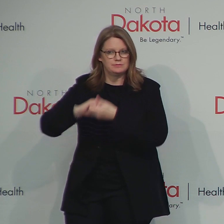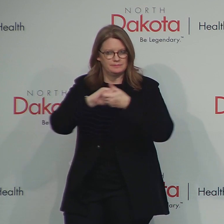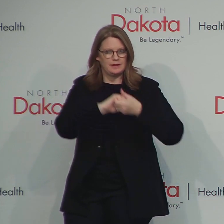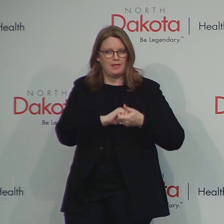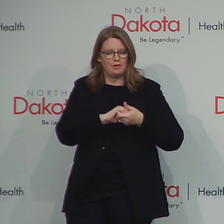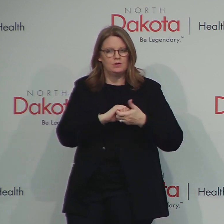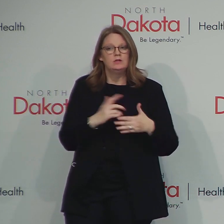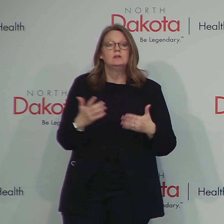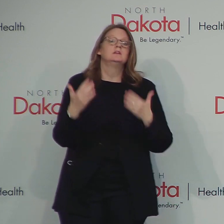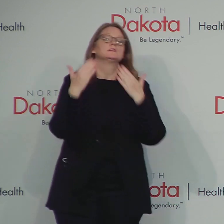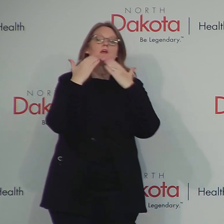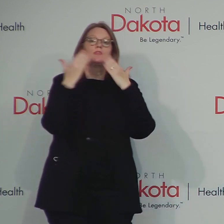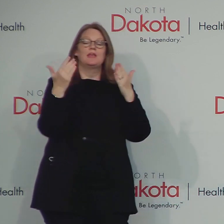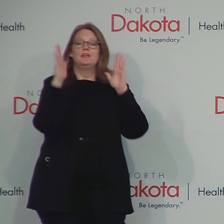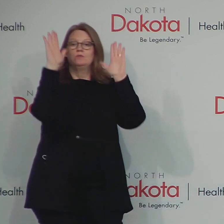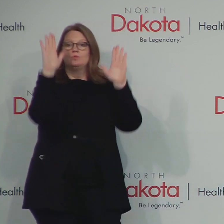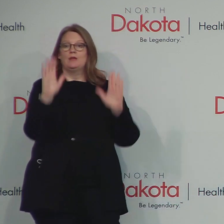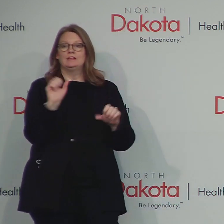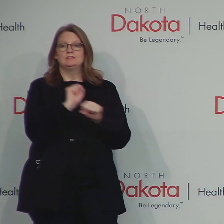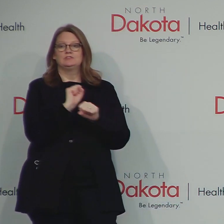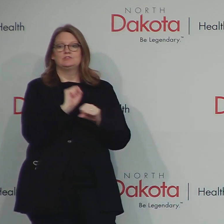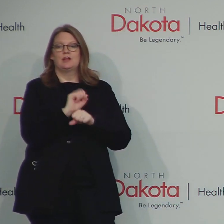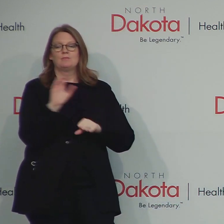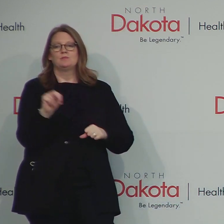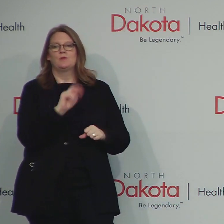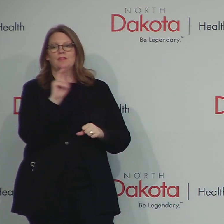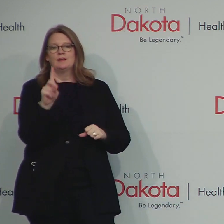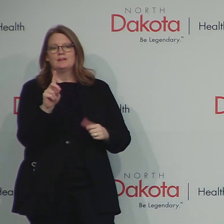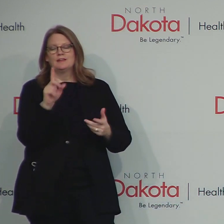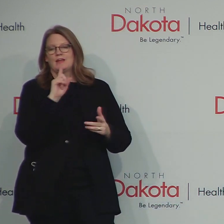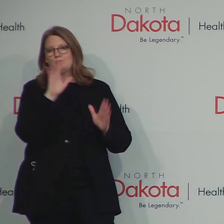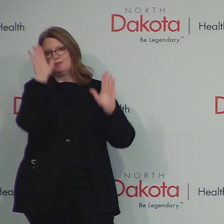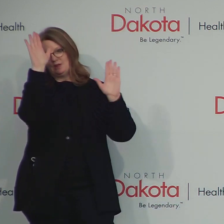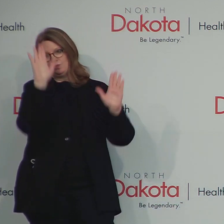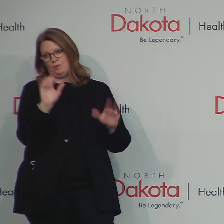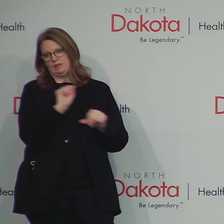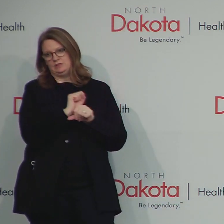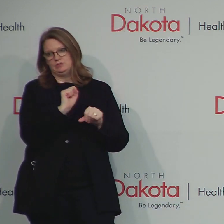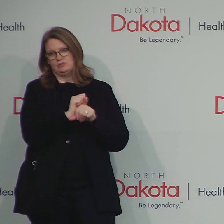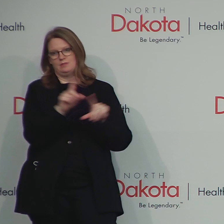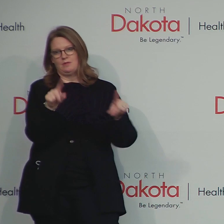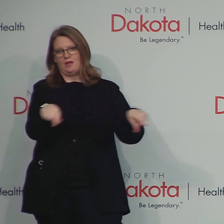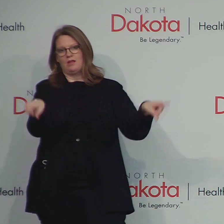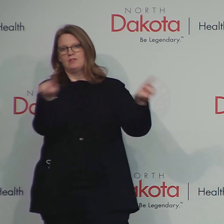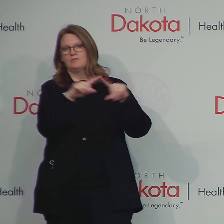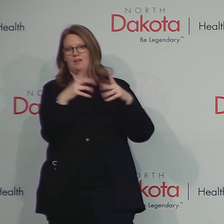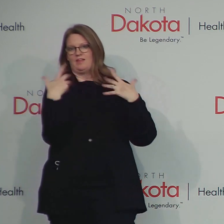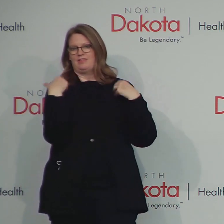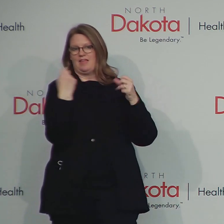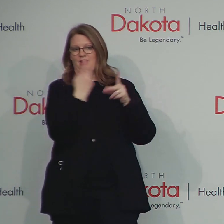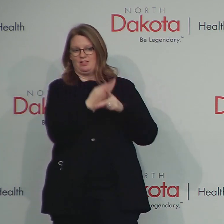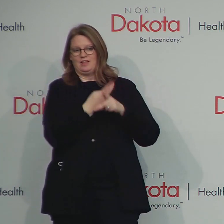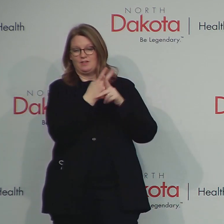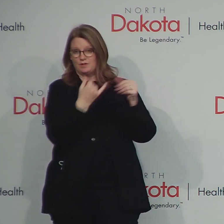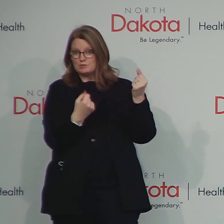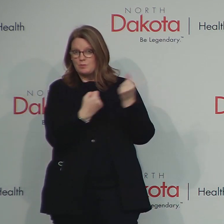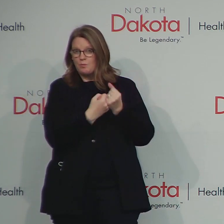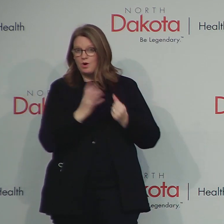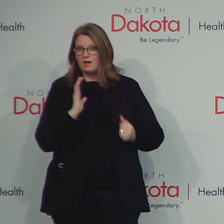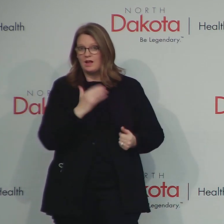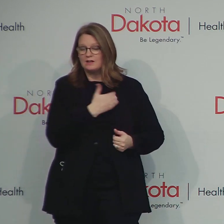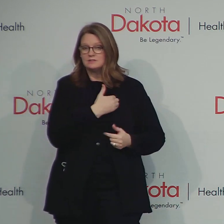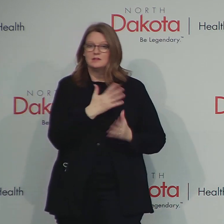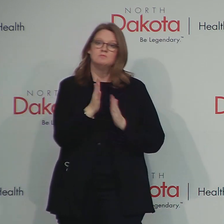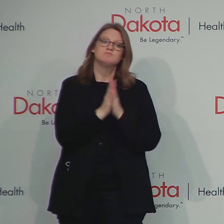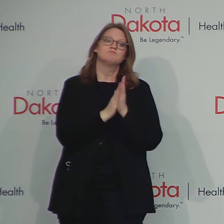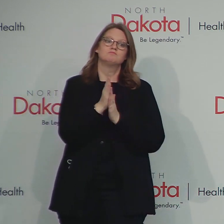ever. So thank you. Great job, North Dakota, and great job, everybody on the healthcare side, to put us in this position, and we look